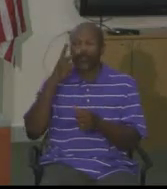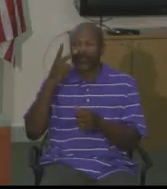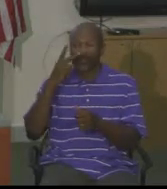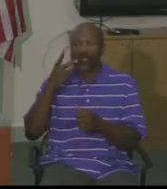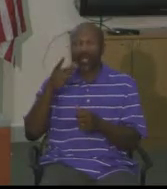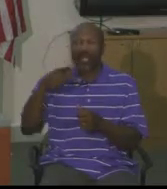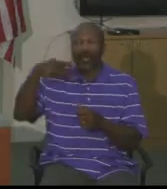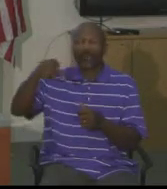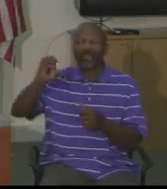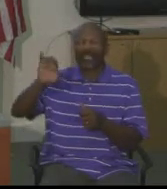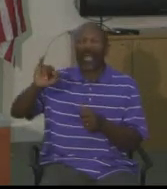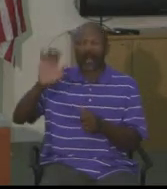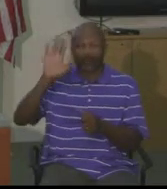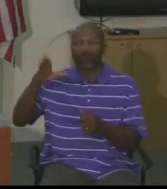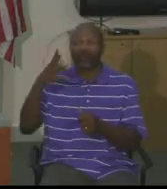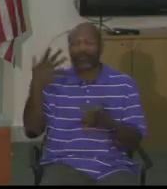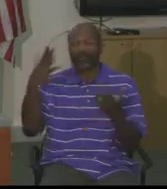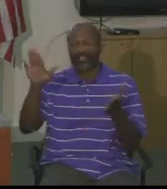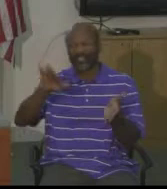PCI is gone.